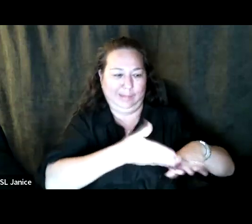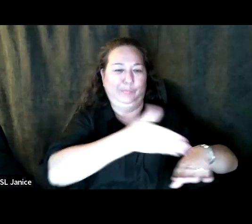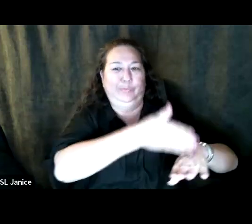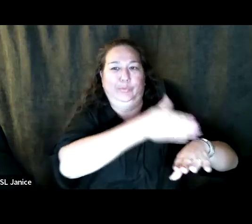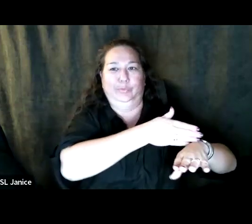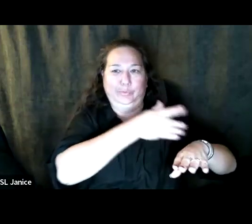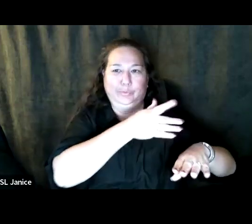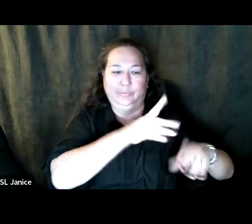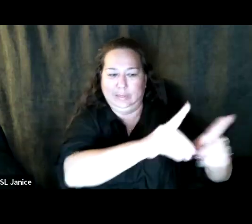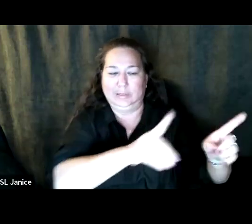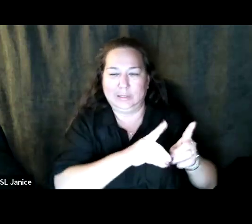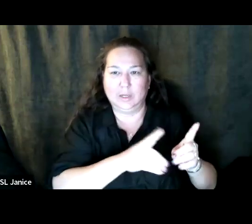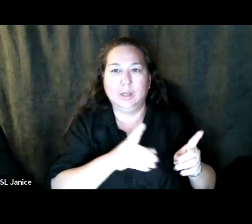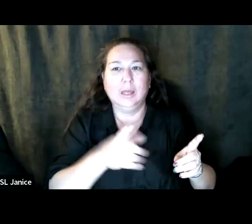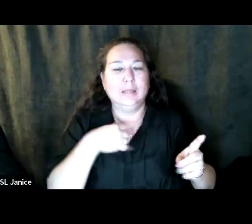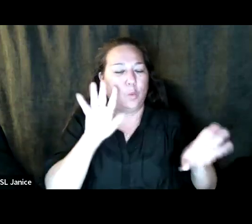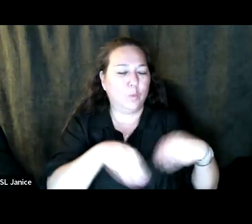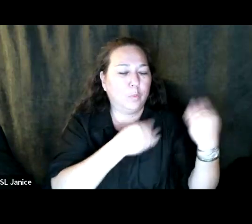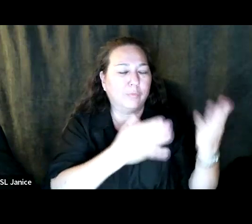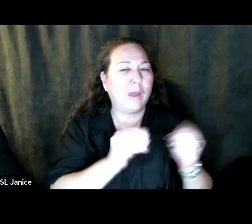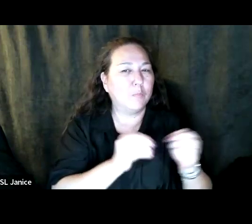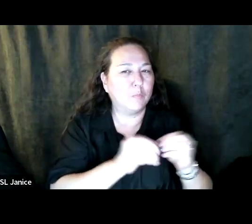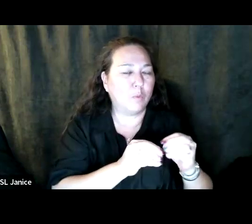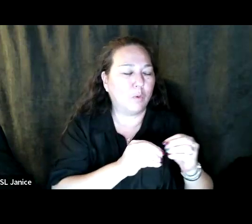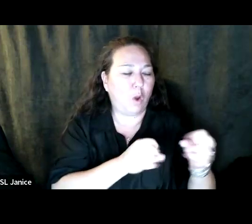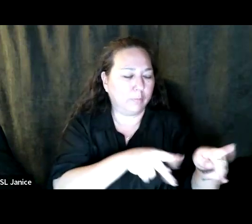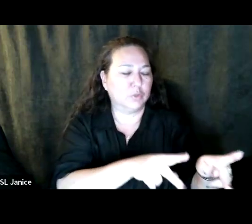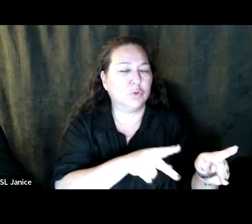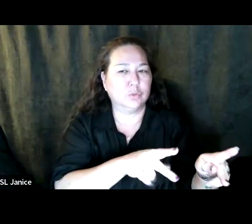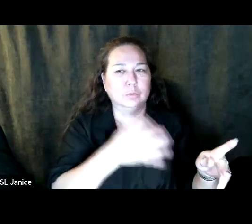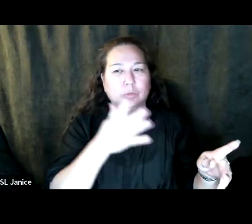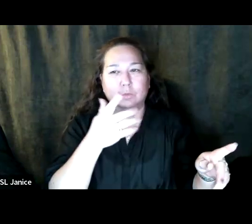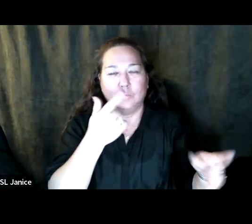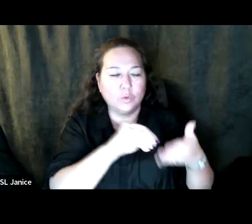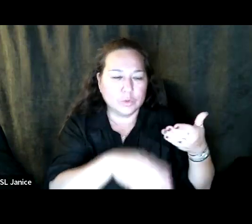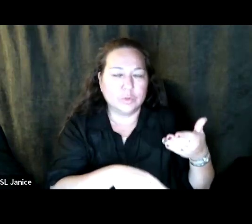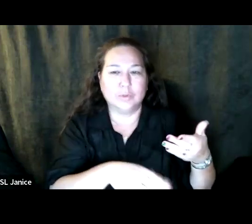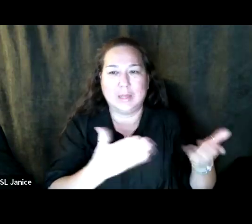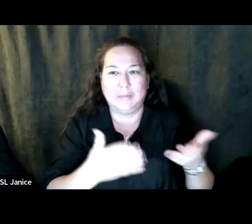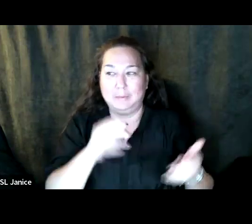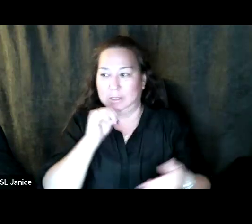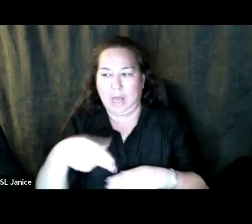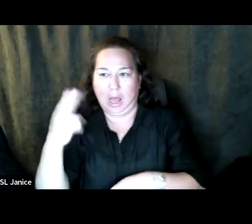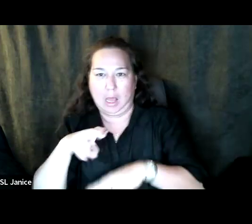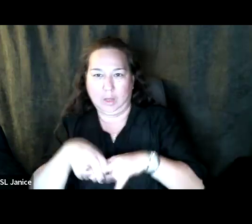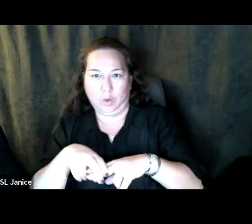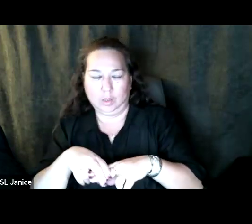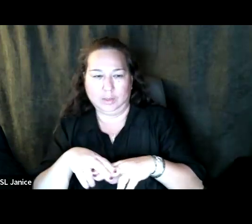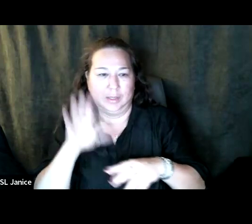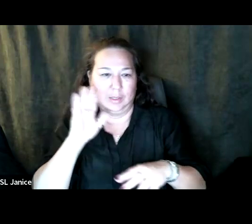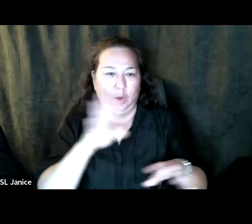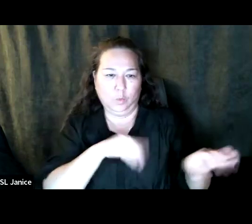more opportunities for students who might not be in a seat that's high quality right now to be able to move. I think the other interesting thing